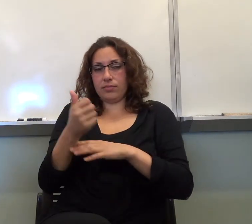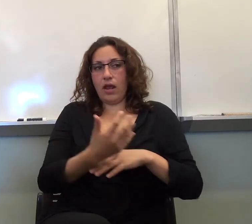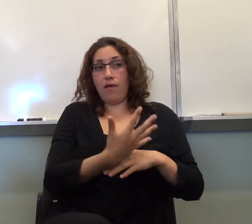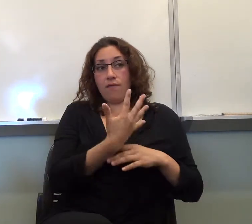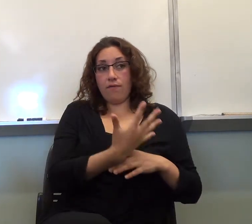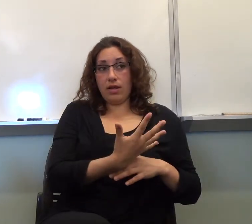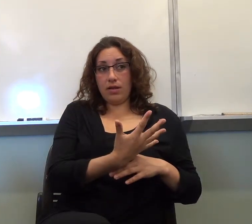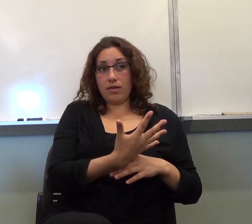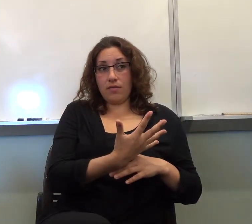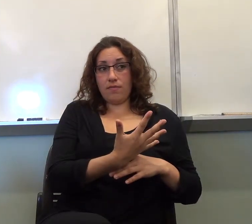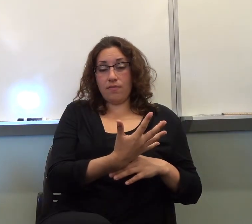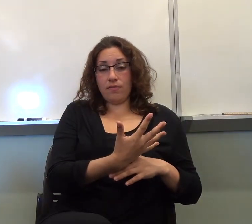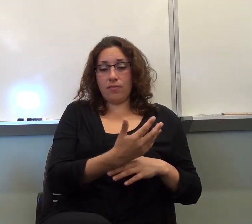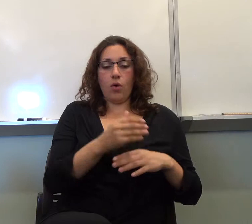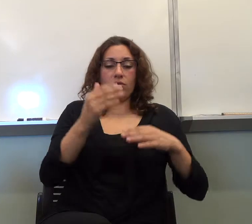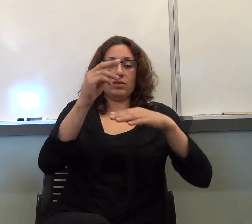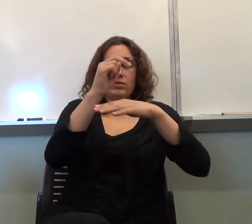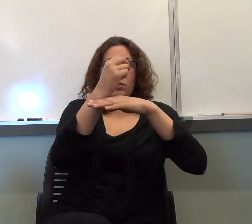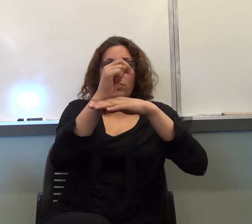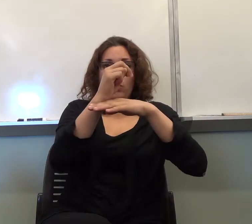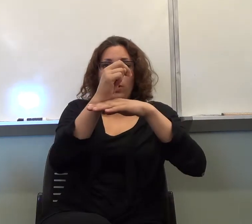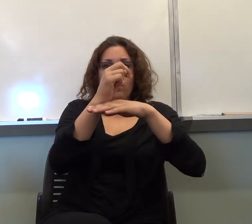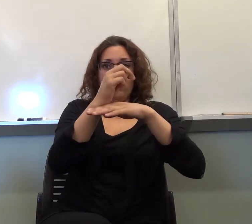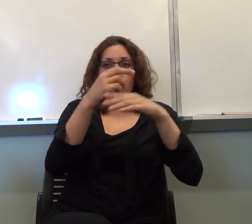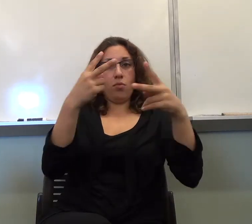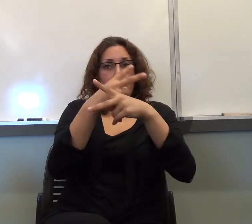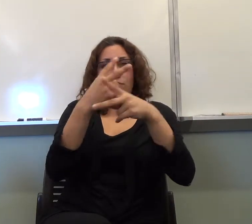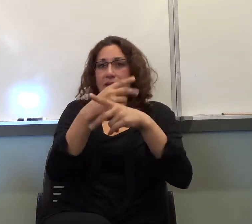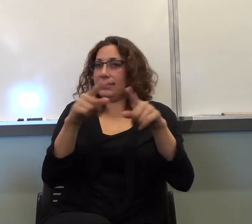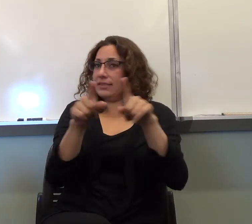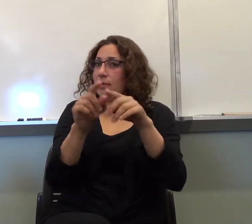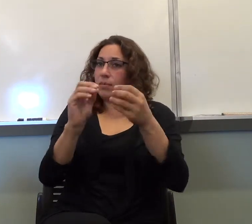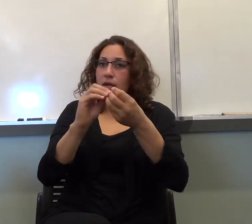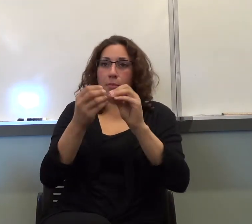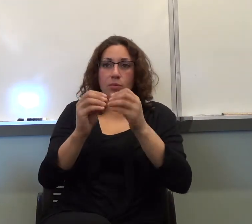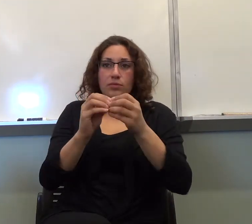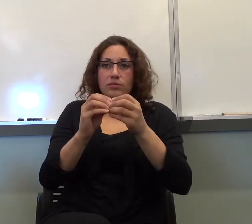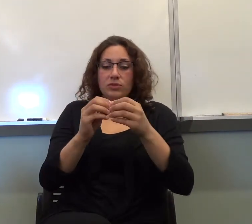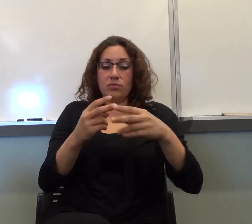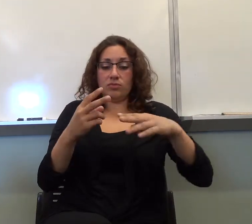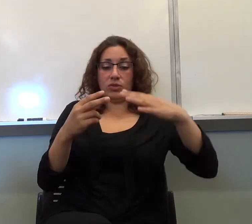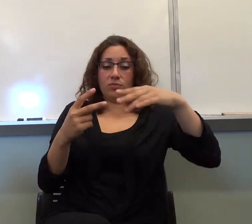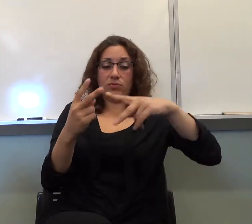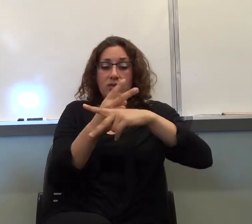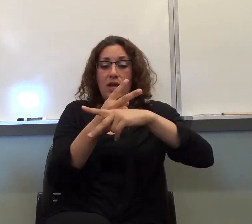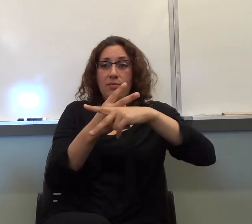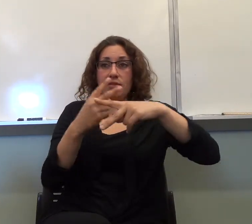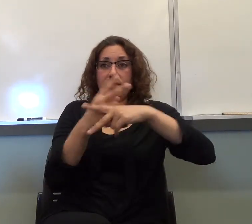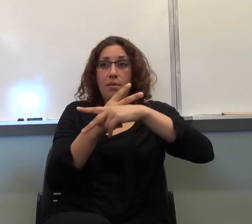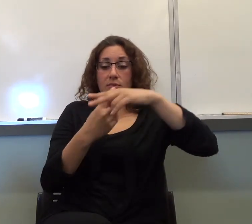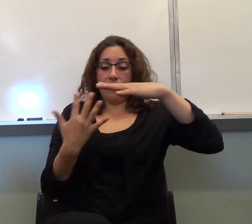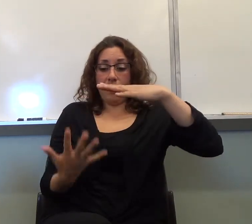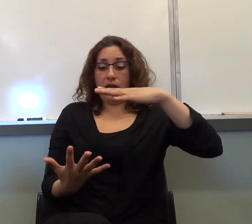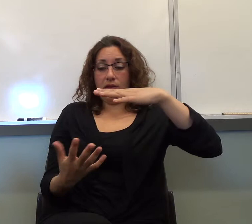therefore the top has to get multiplied by the same thing. Likewise here, this is tenths, but the multiplier here is